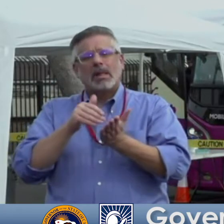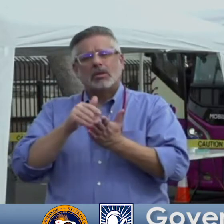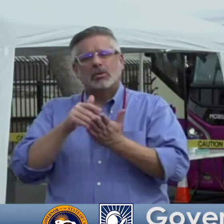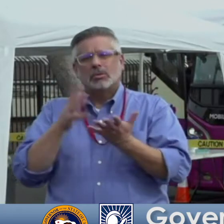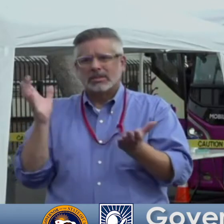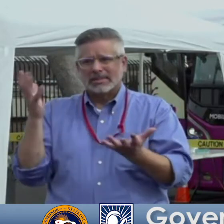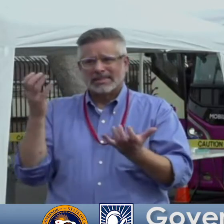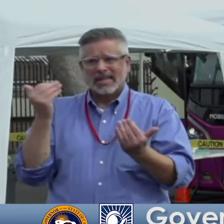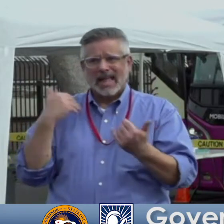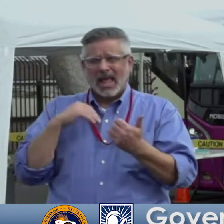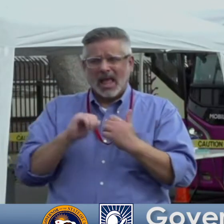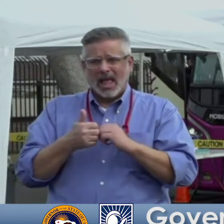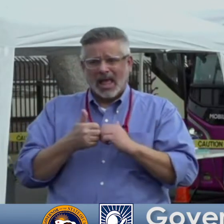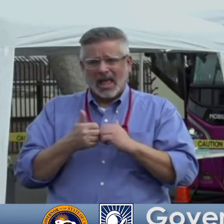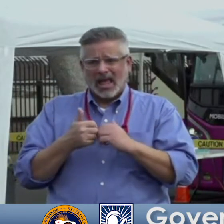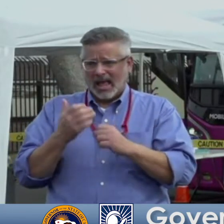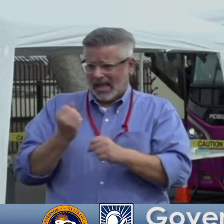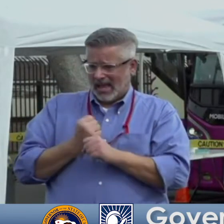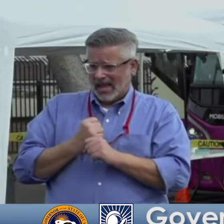Yeah.